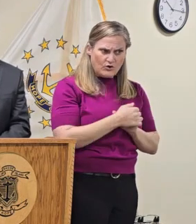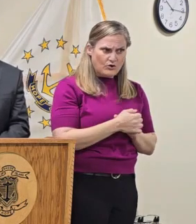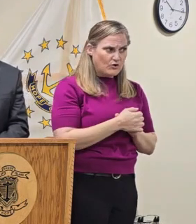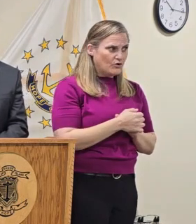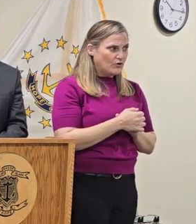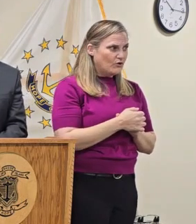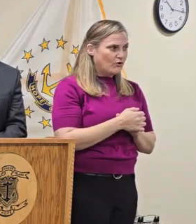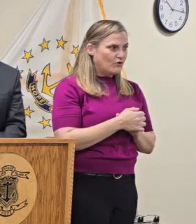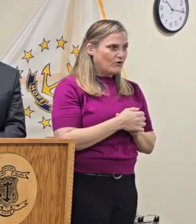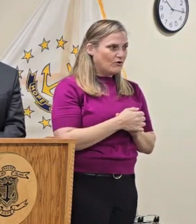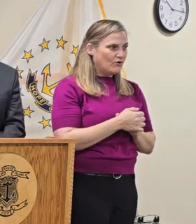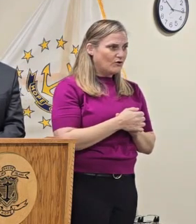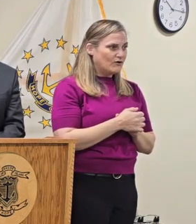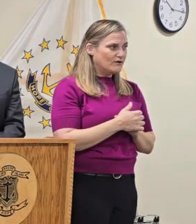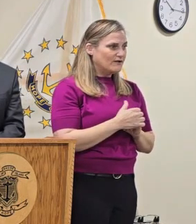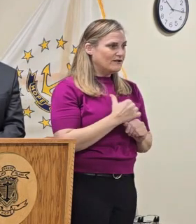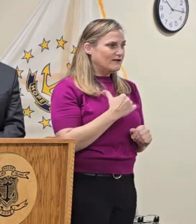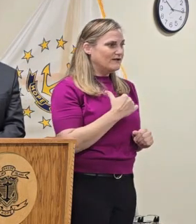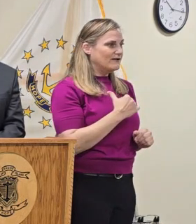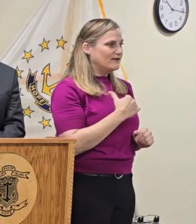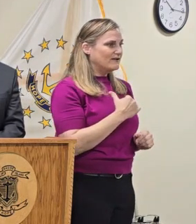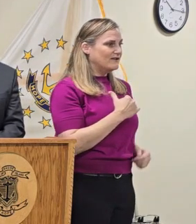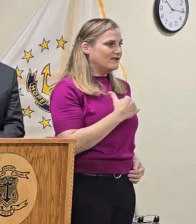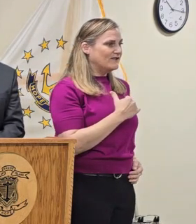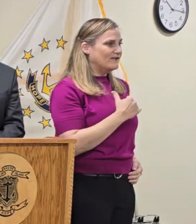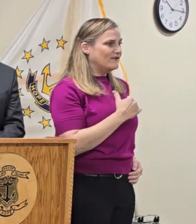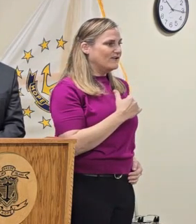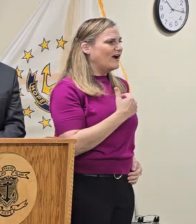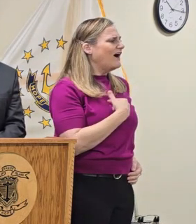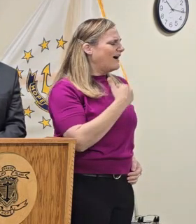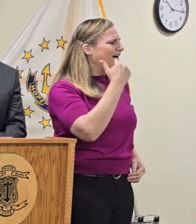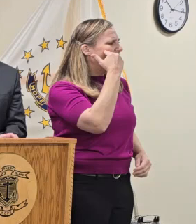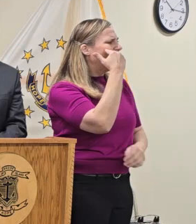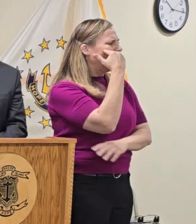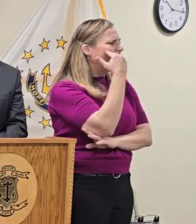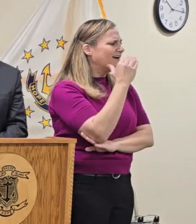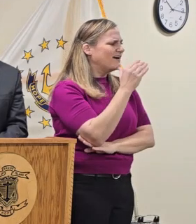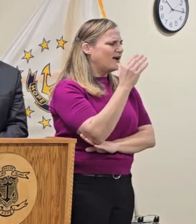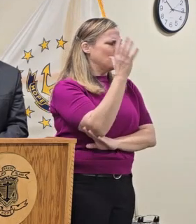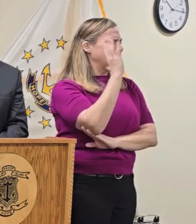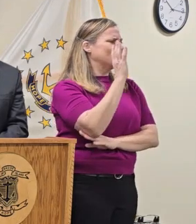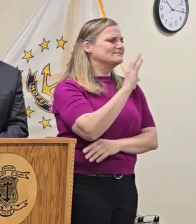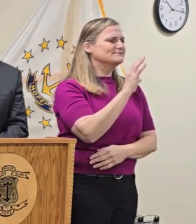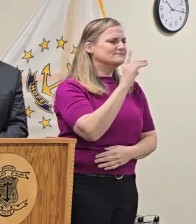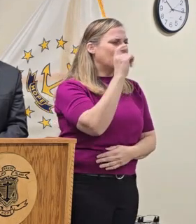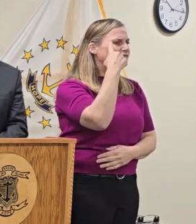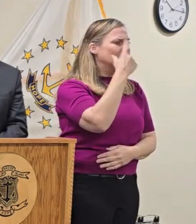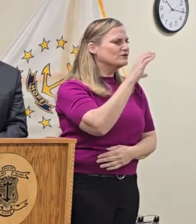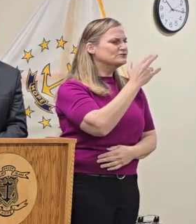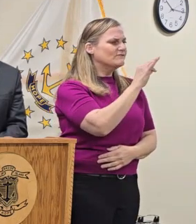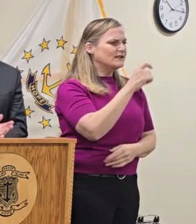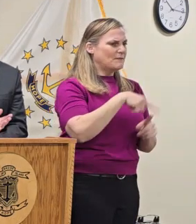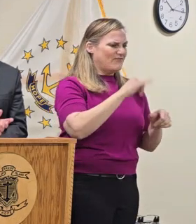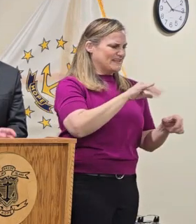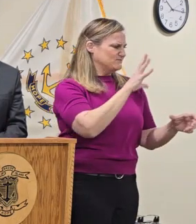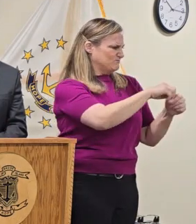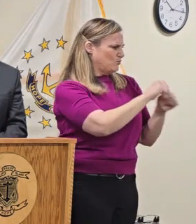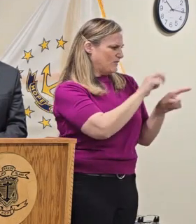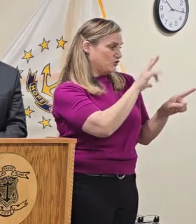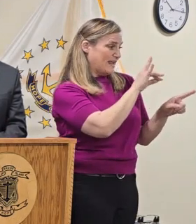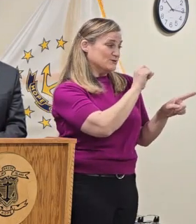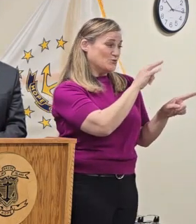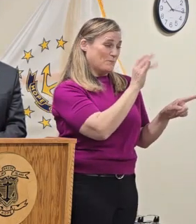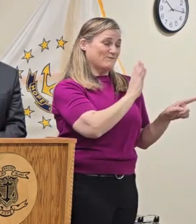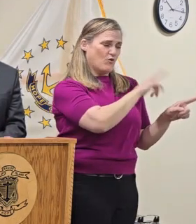that conversation not recently to Governor Chafee about the issues that that he was involved in, but we'll